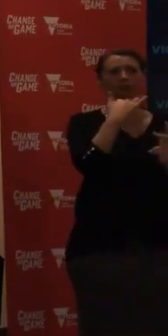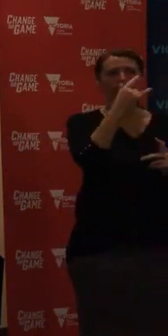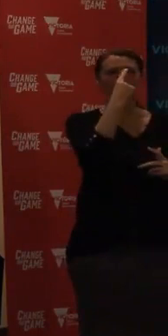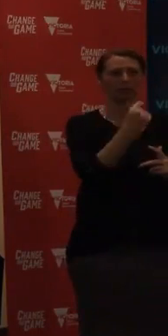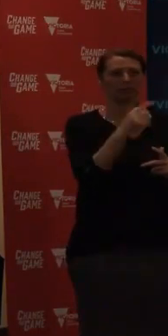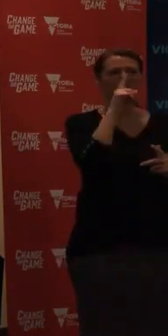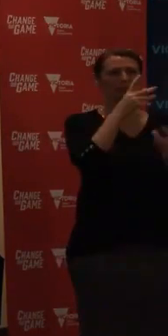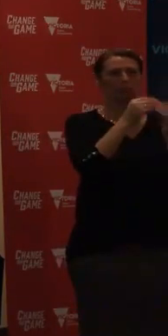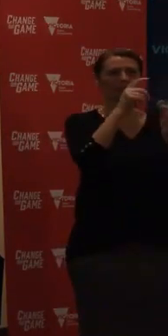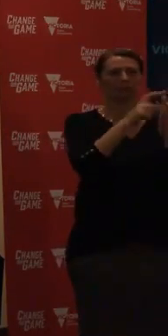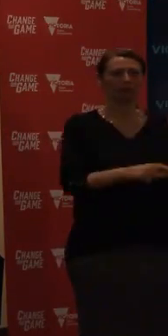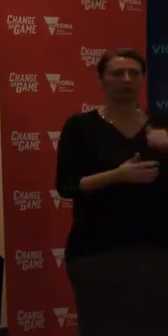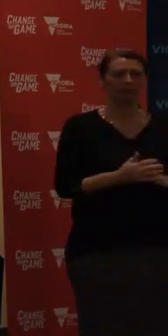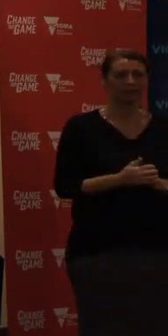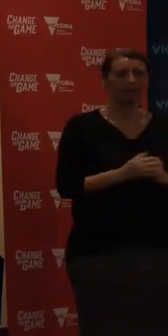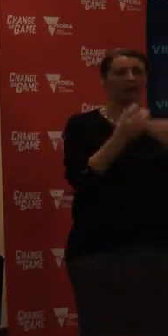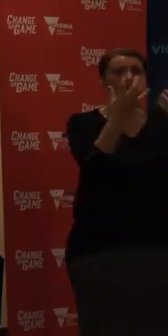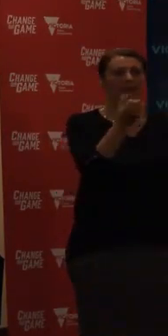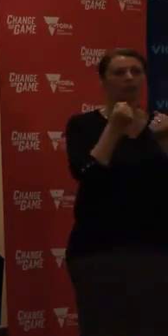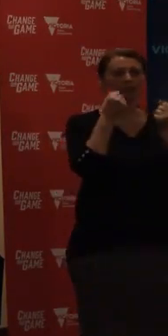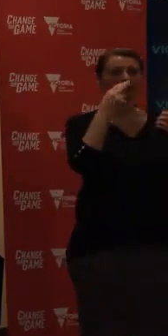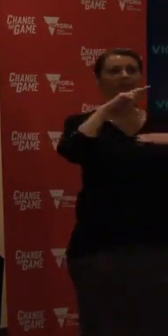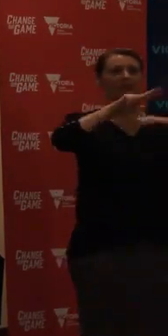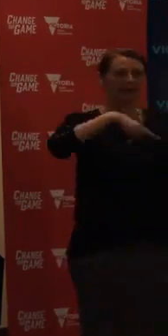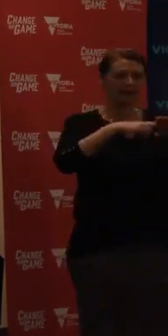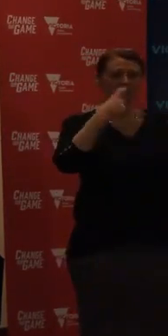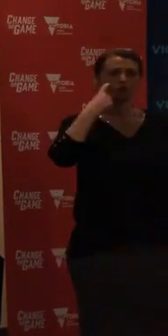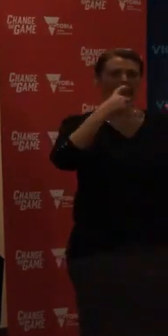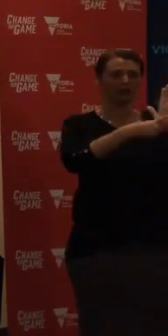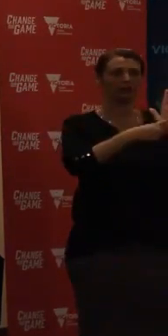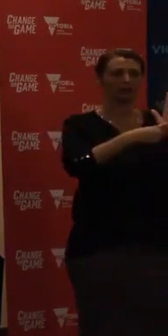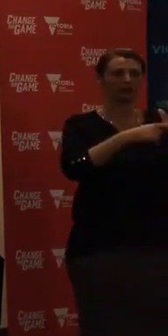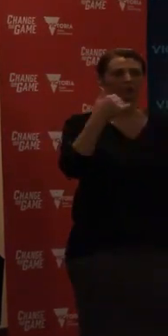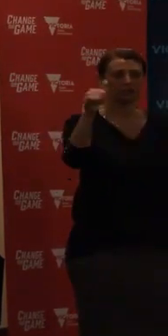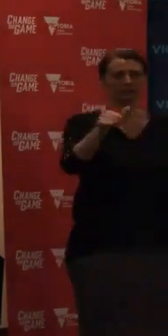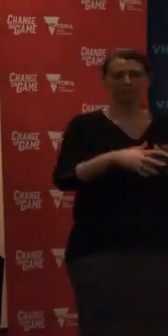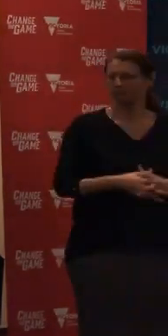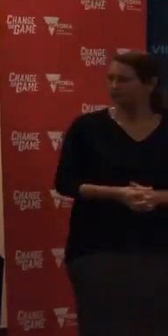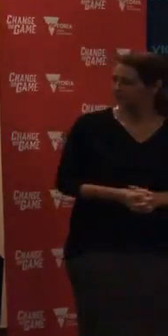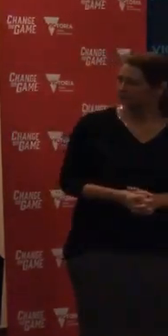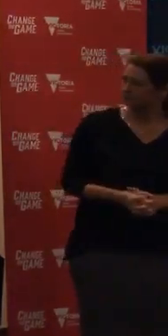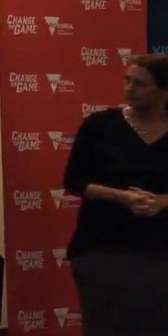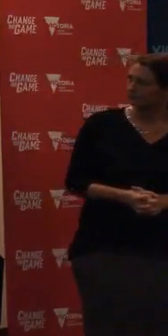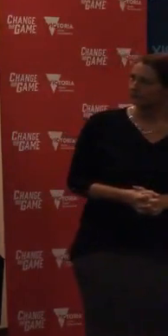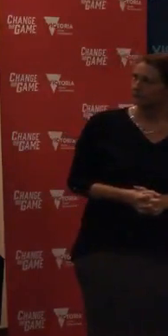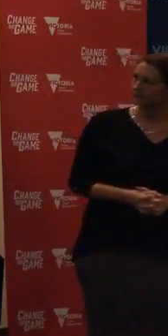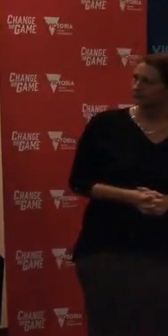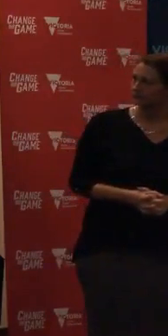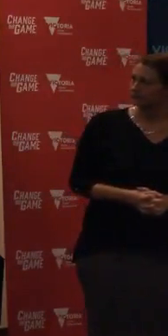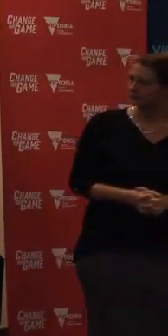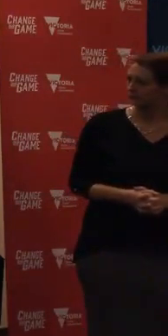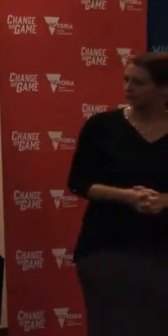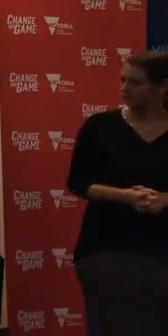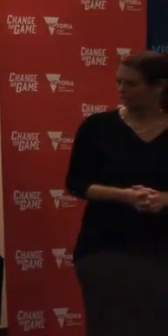disability. And they receive national recognition for that. So,